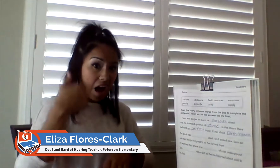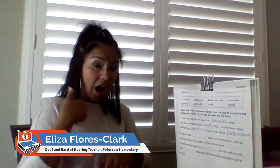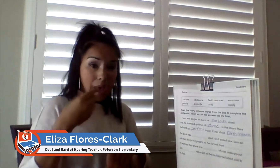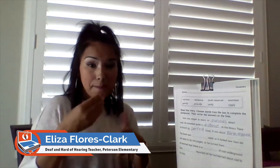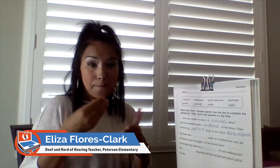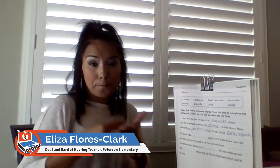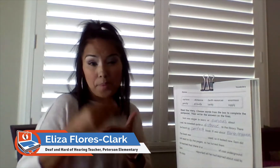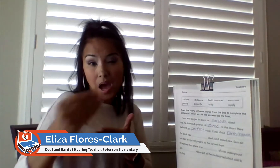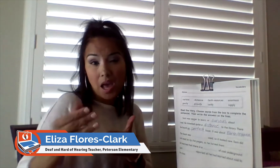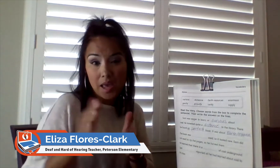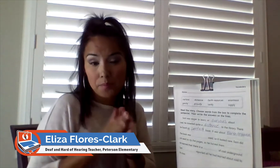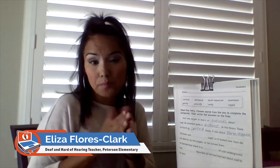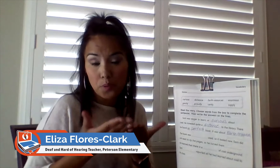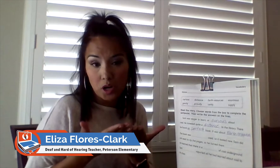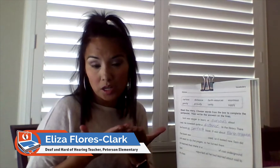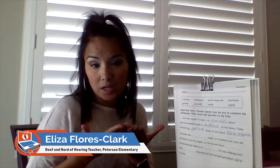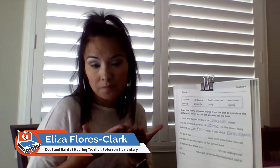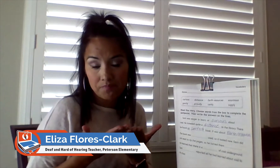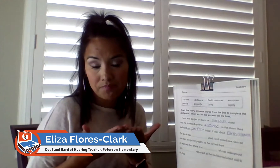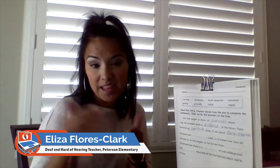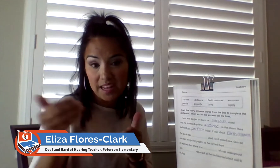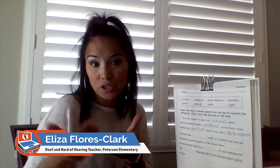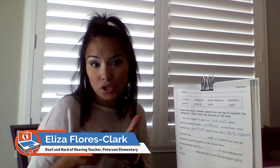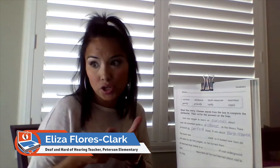I buy a book and it's new,